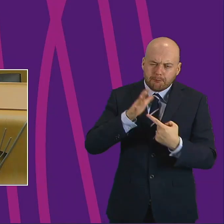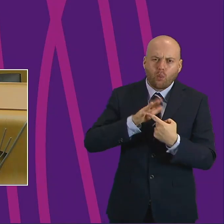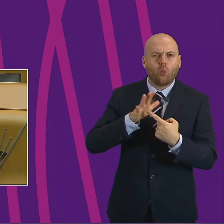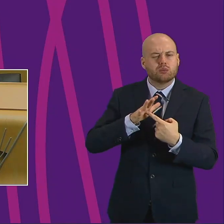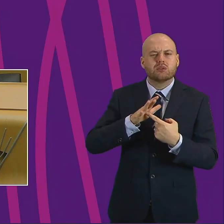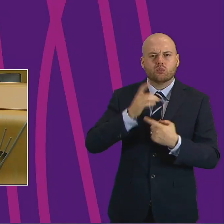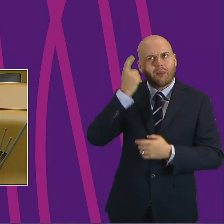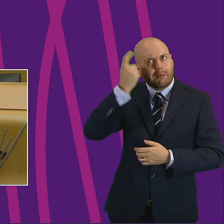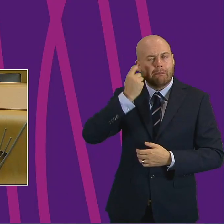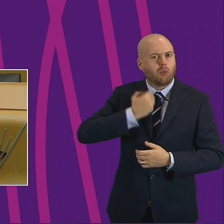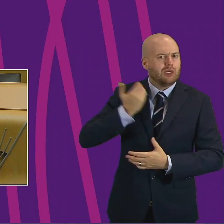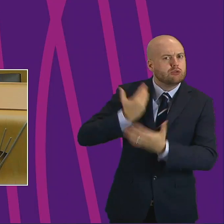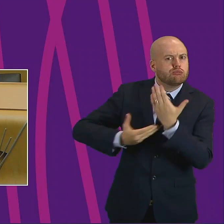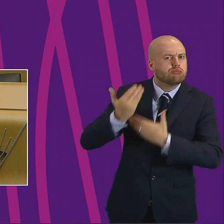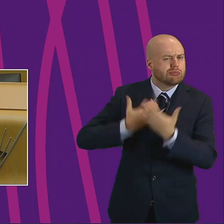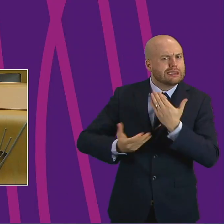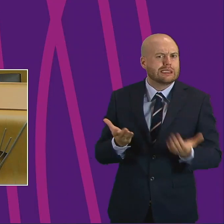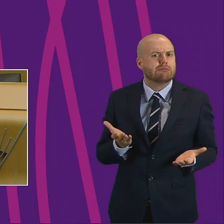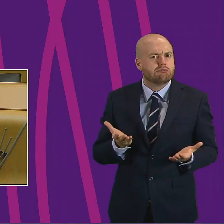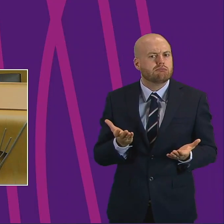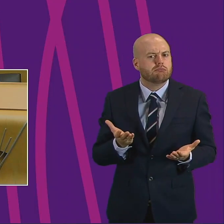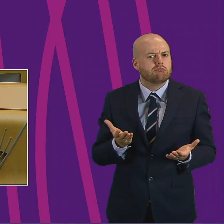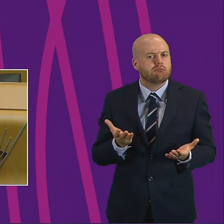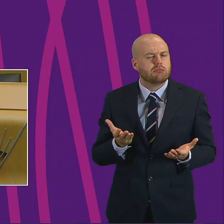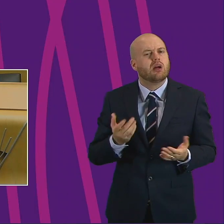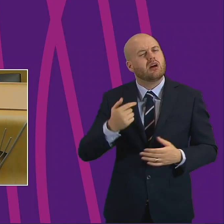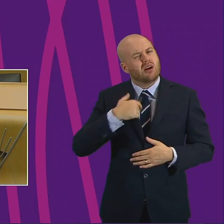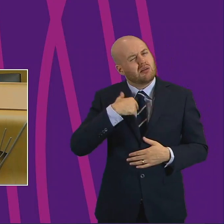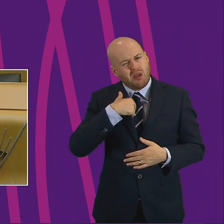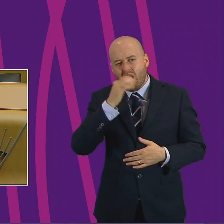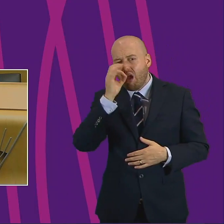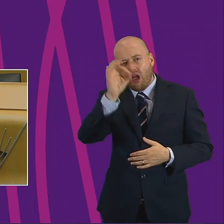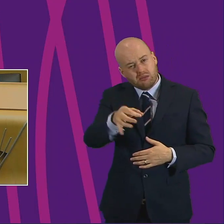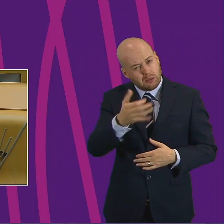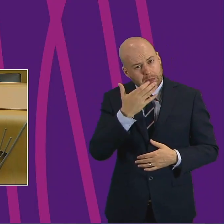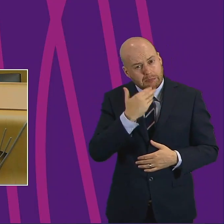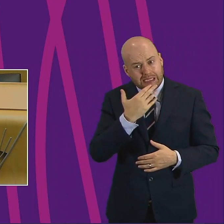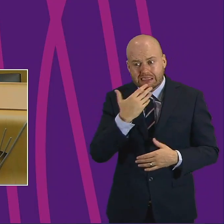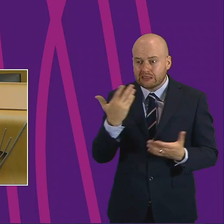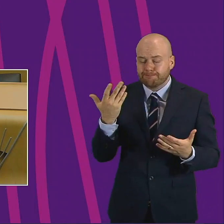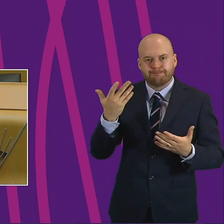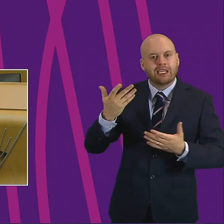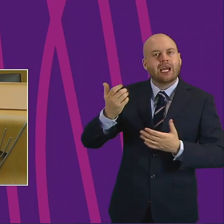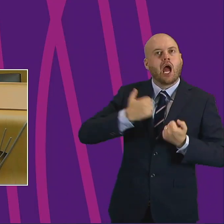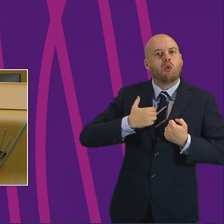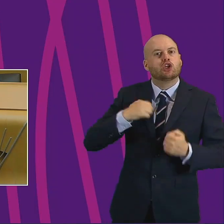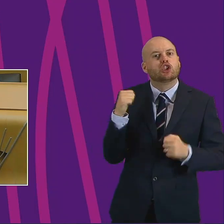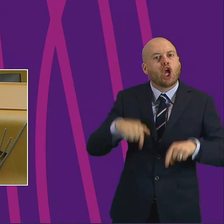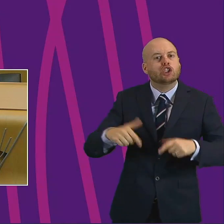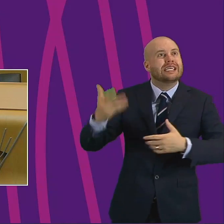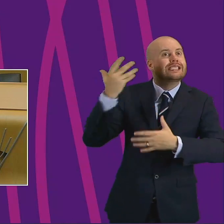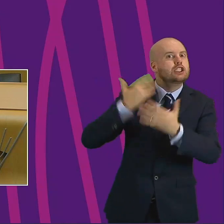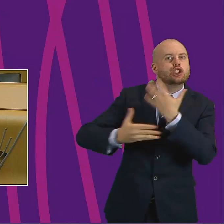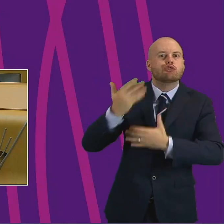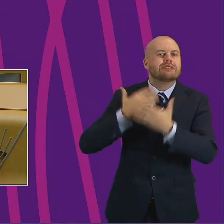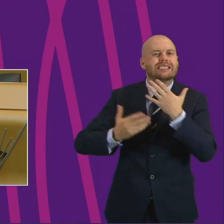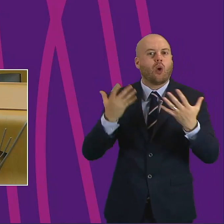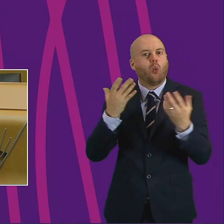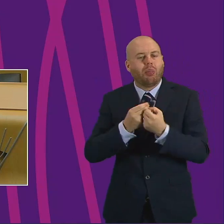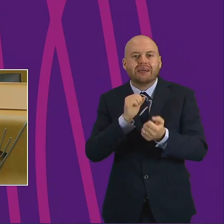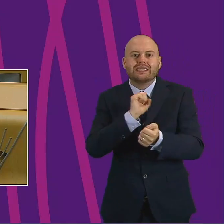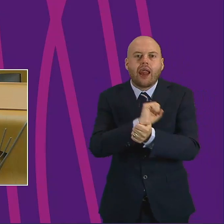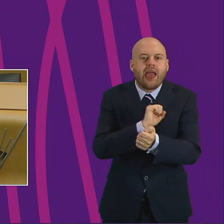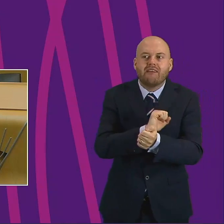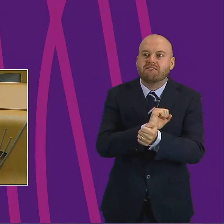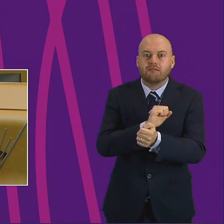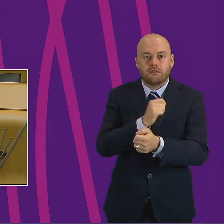ask that this subject be taught in our schools, under school curriculum? And I think a really good place to start would